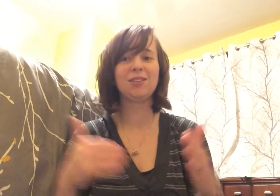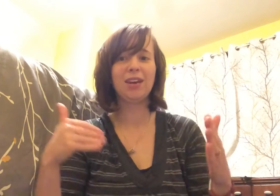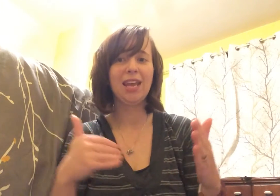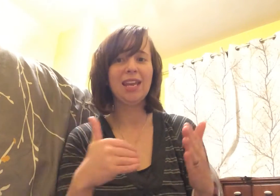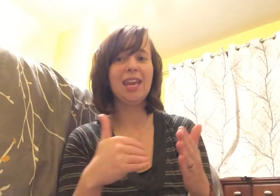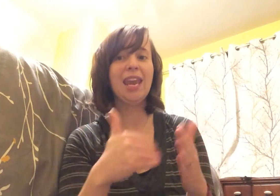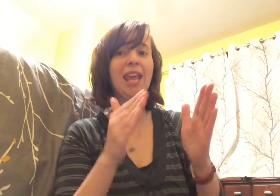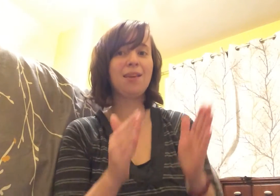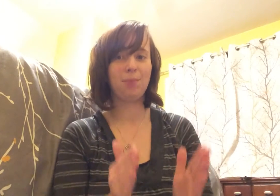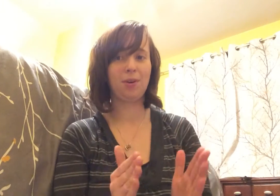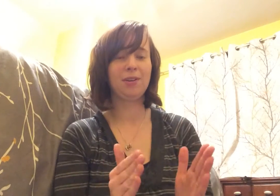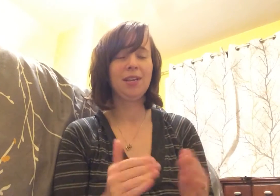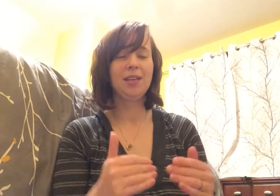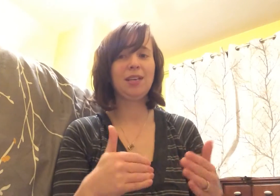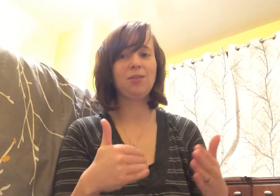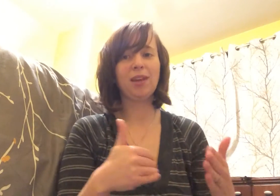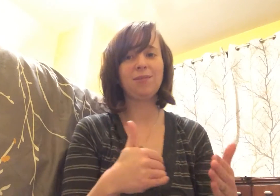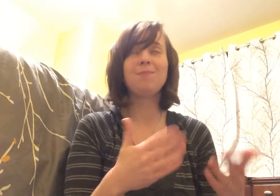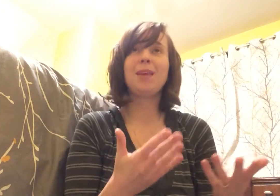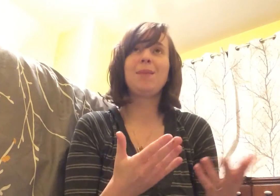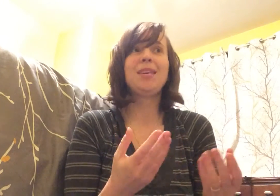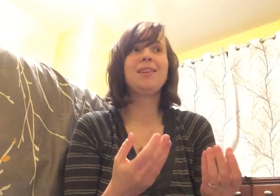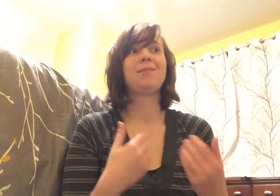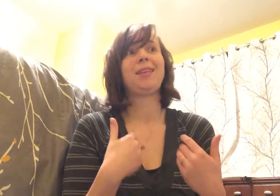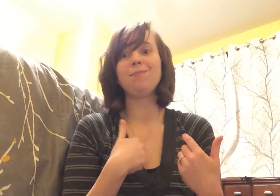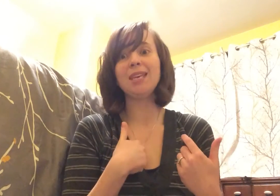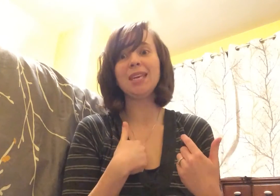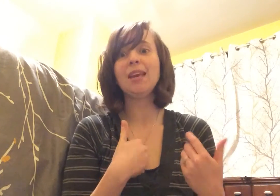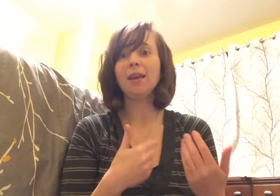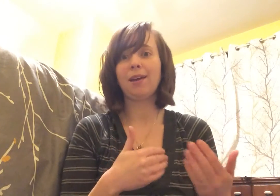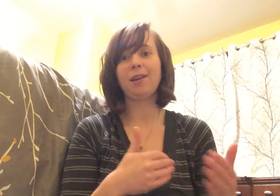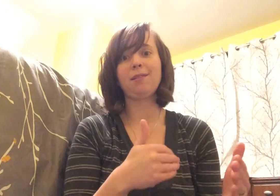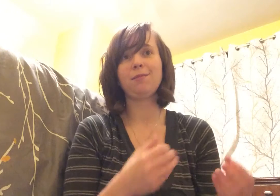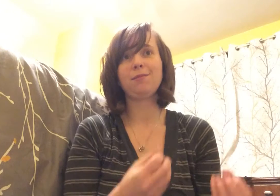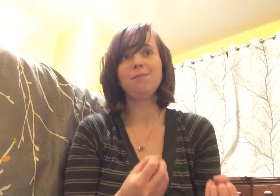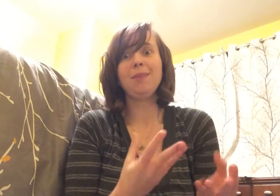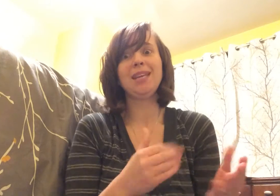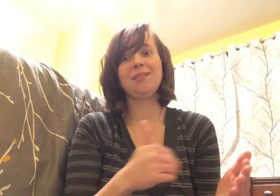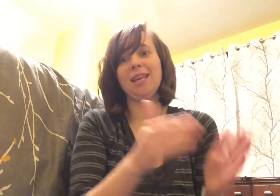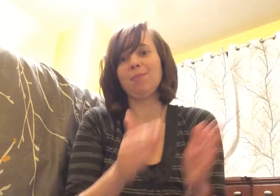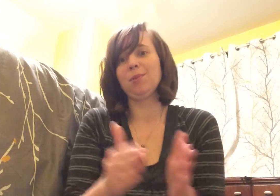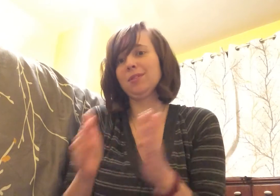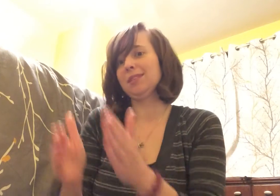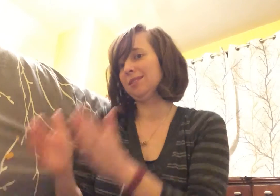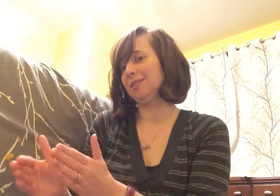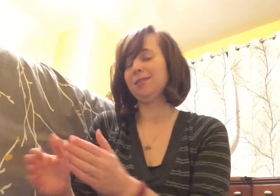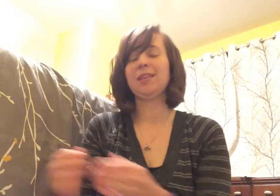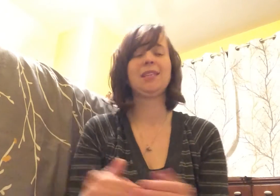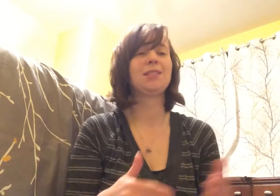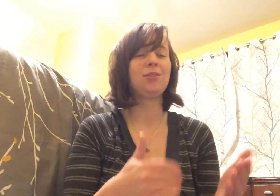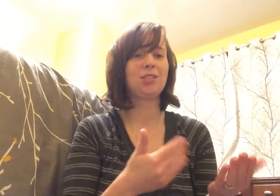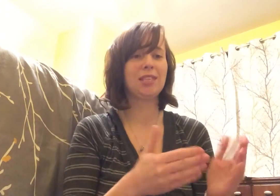your neighbor, and you have, maybe like me, I have many neighbors. Okay, so you just kind